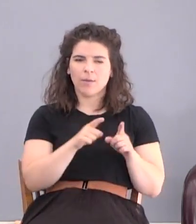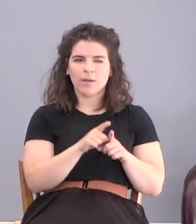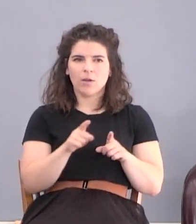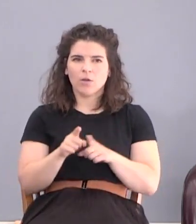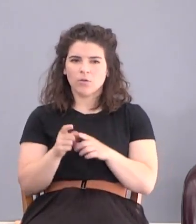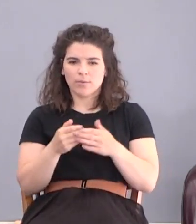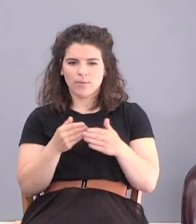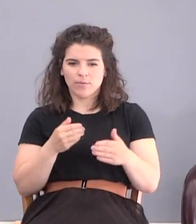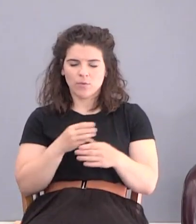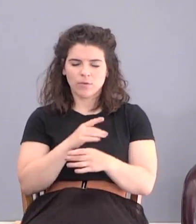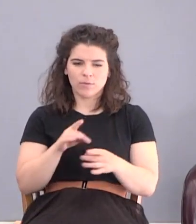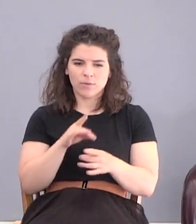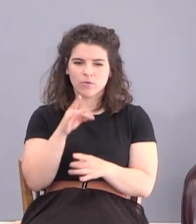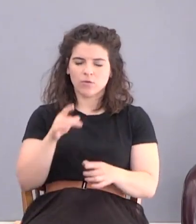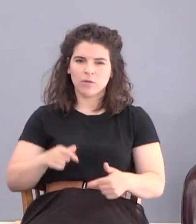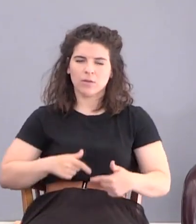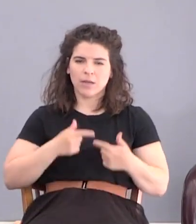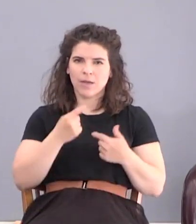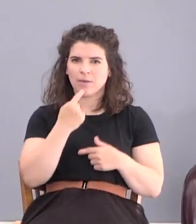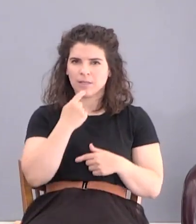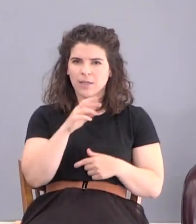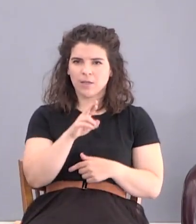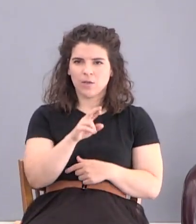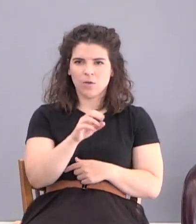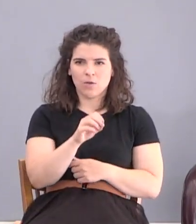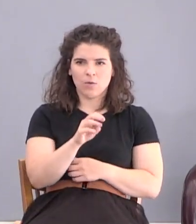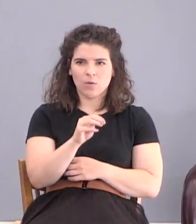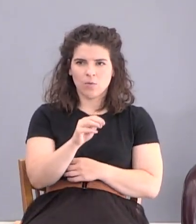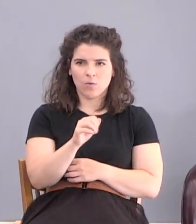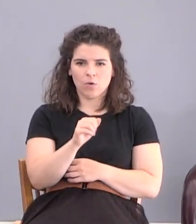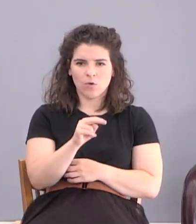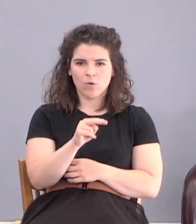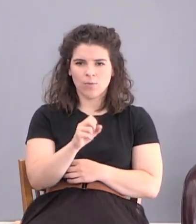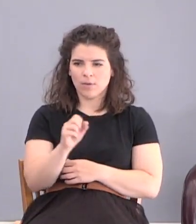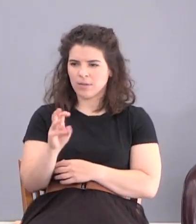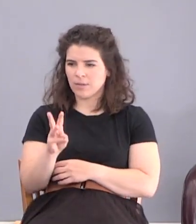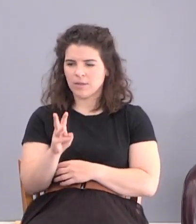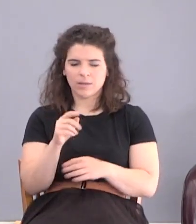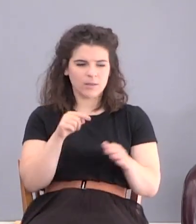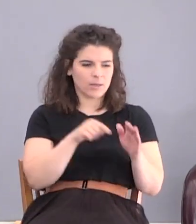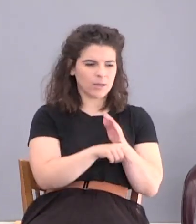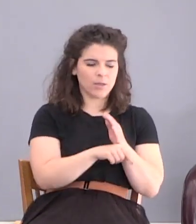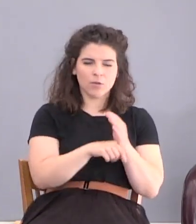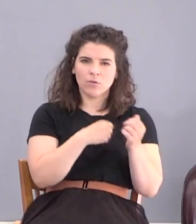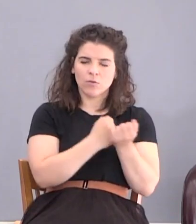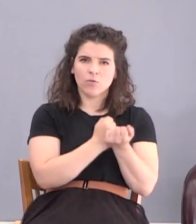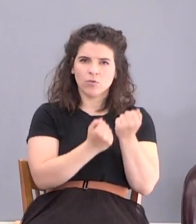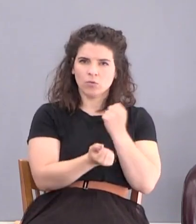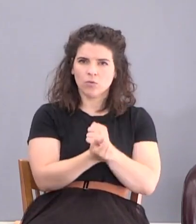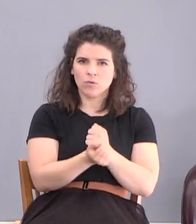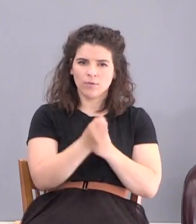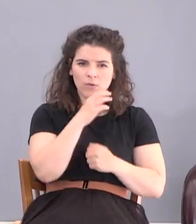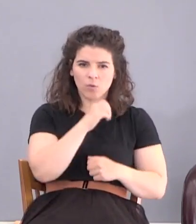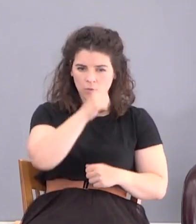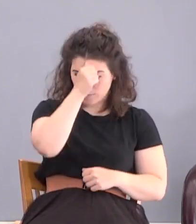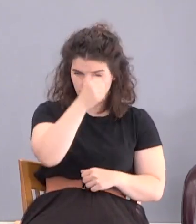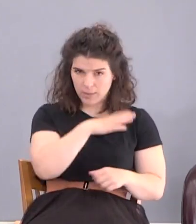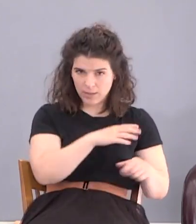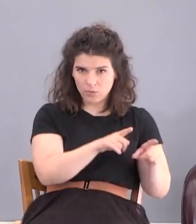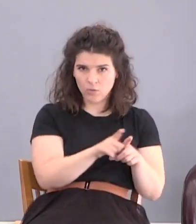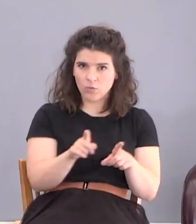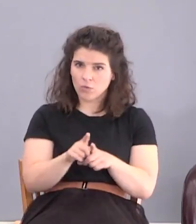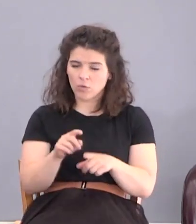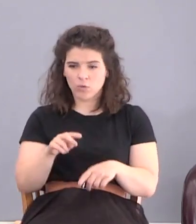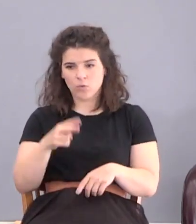before he makes you spiritually alive, it says in Romans 6, he kills and crucifies the old man too. You're twice dead. You were